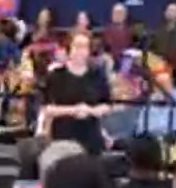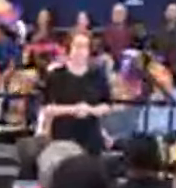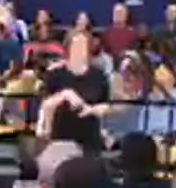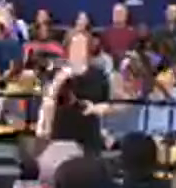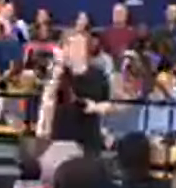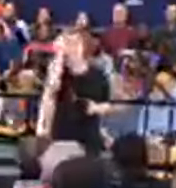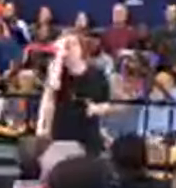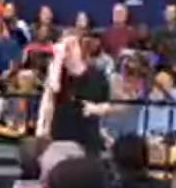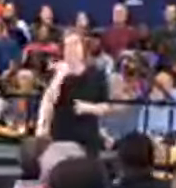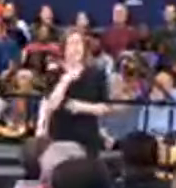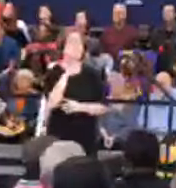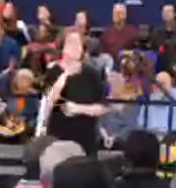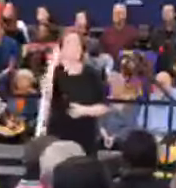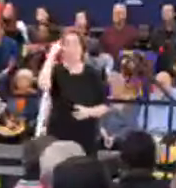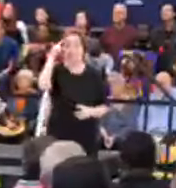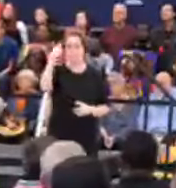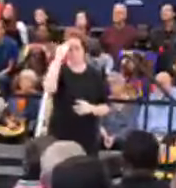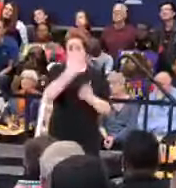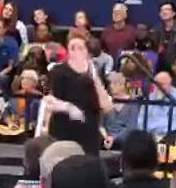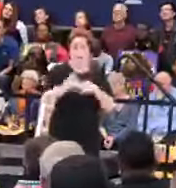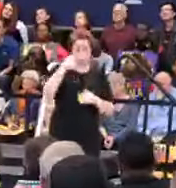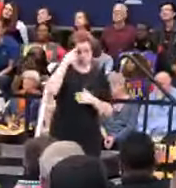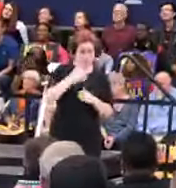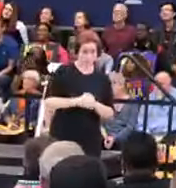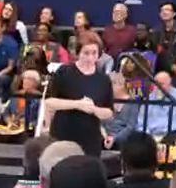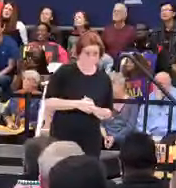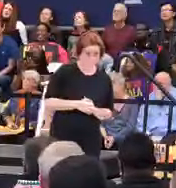You know, I really just think, you know what I think, Julia?